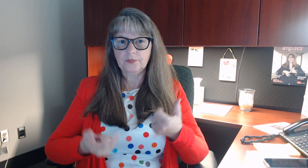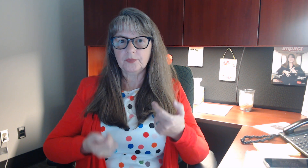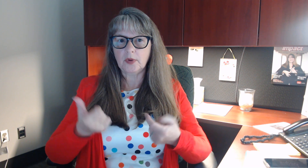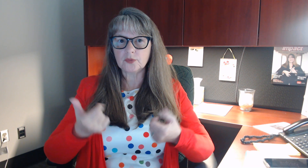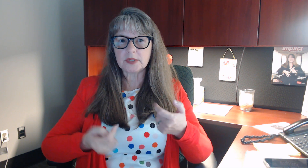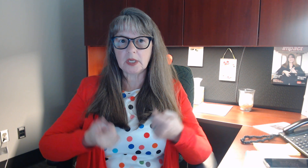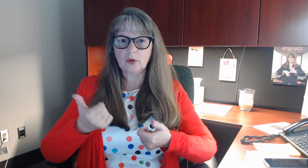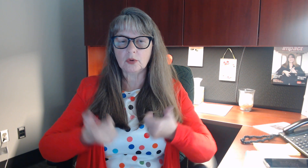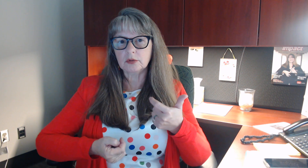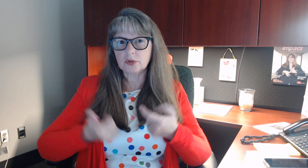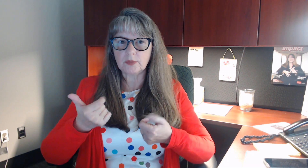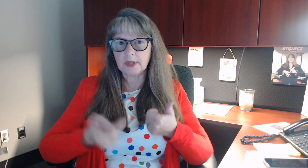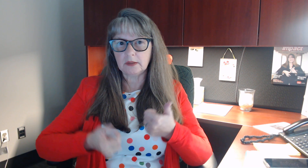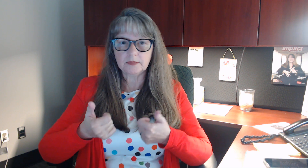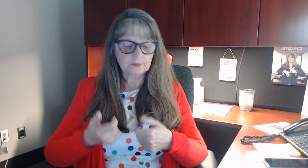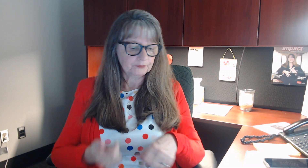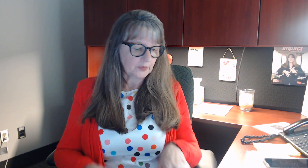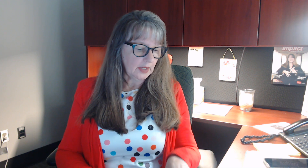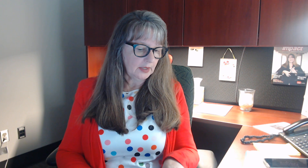You're undressing or stripping.